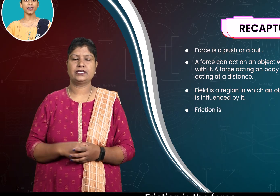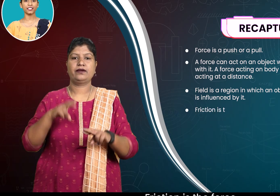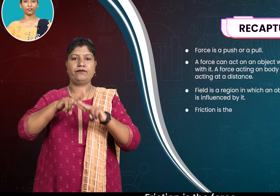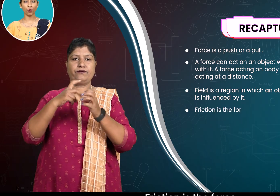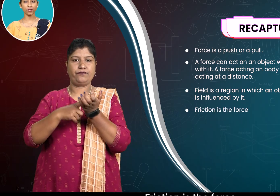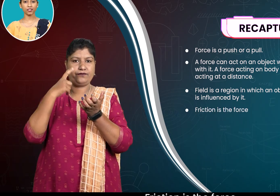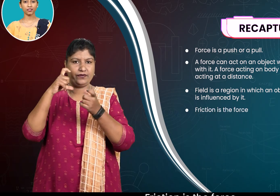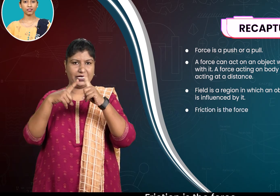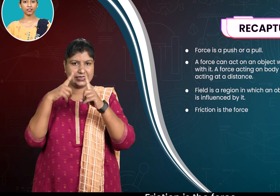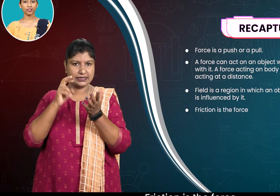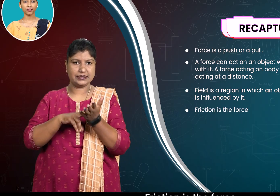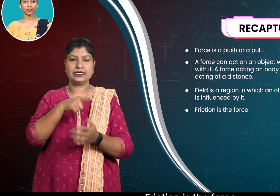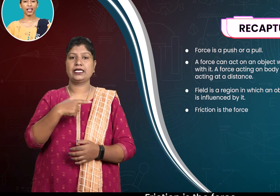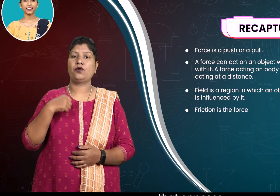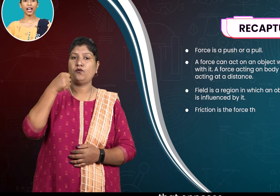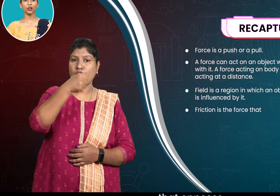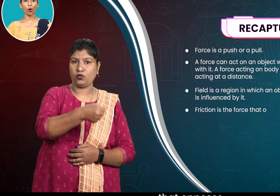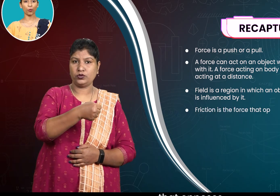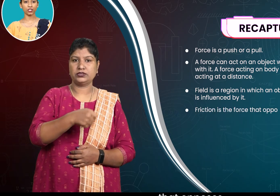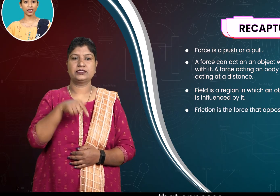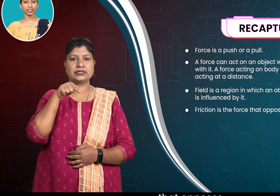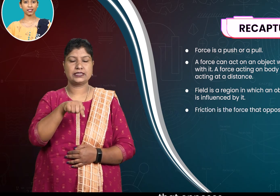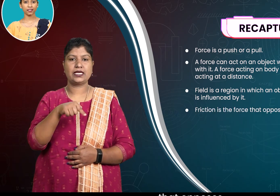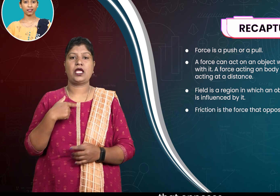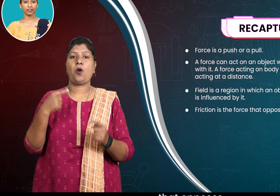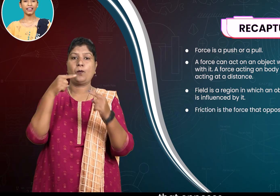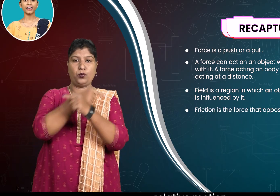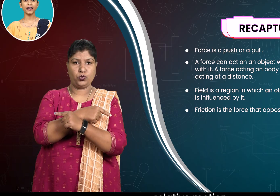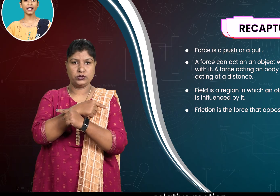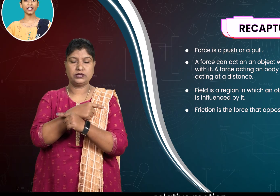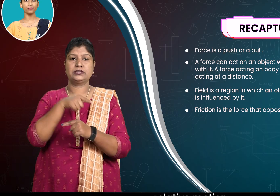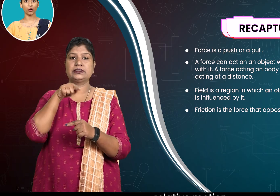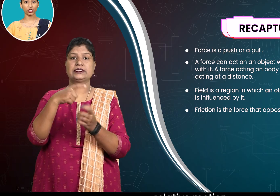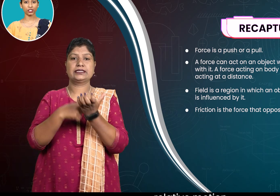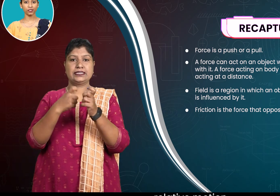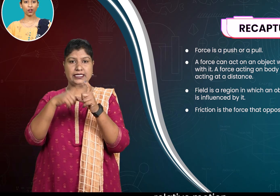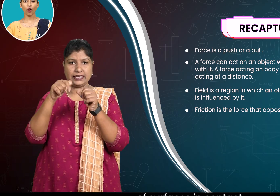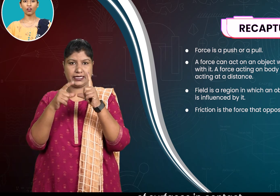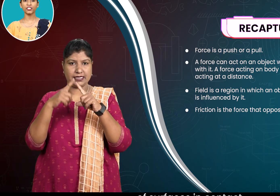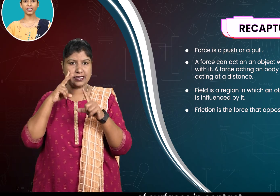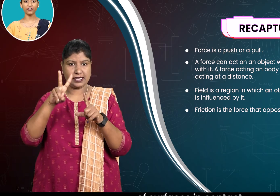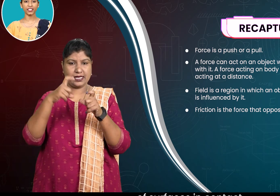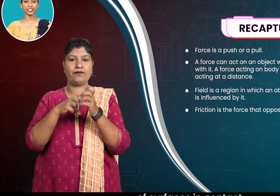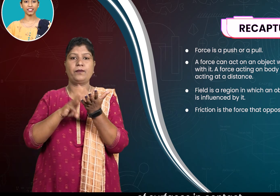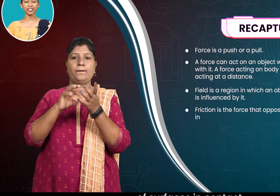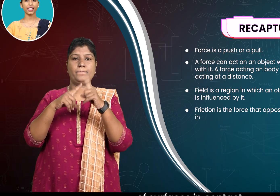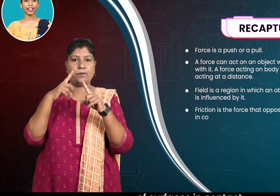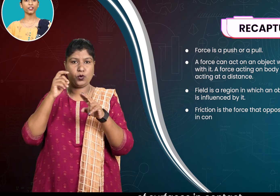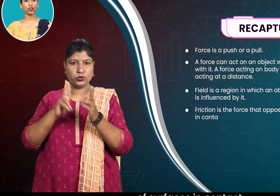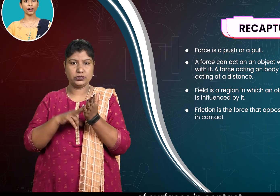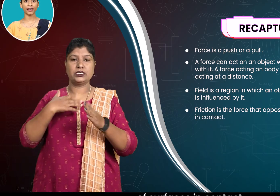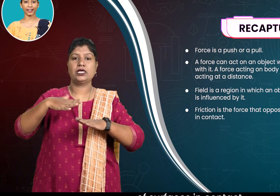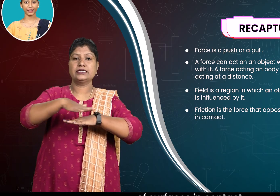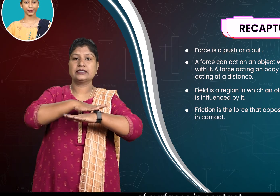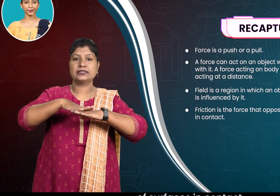Friction is the force that opposes relative motion of surfaces